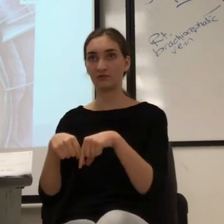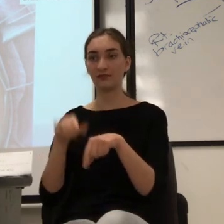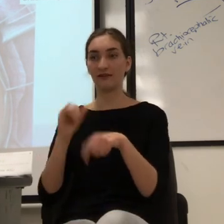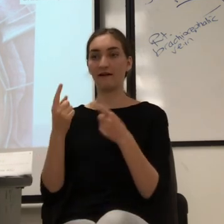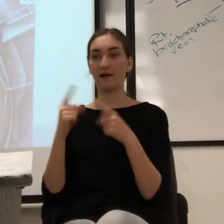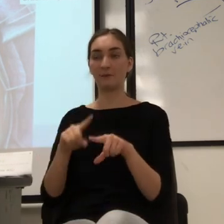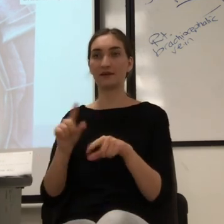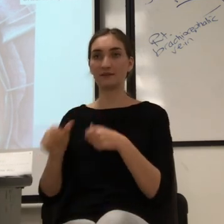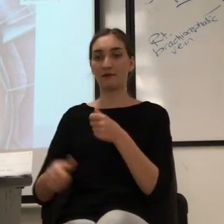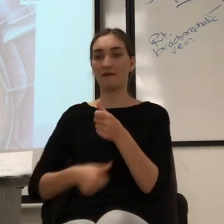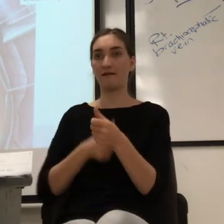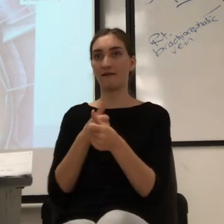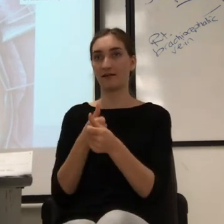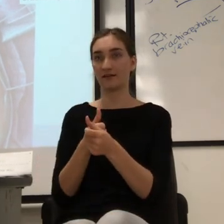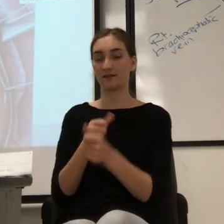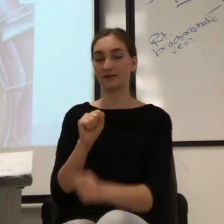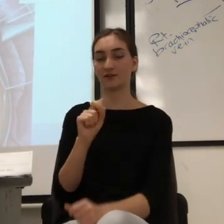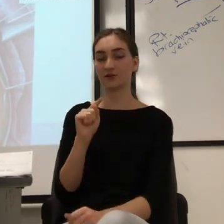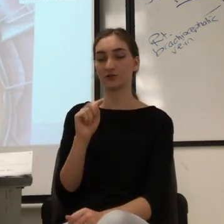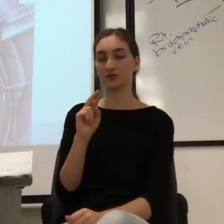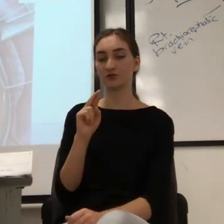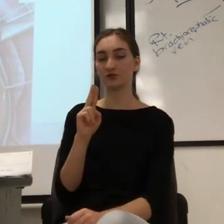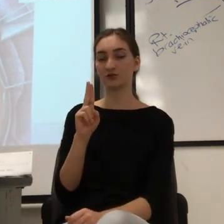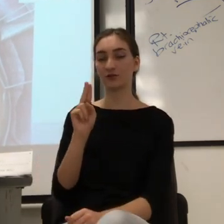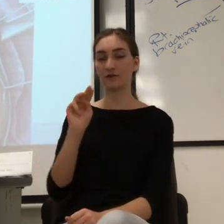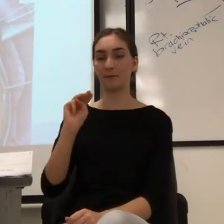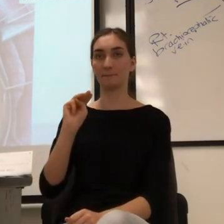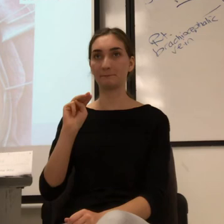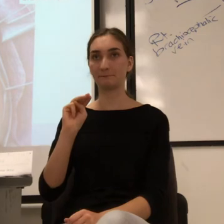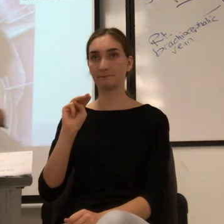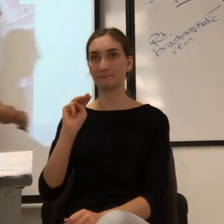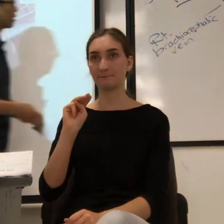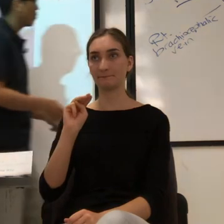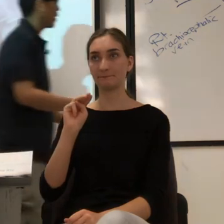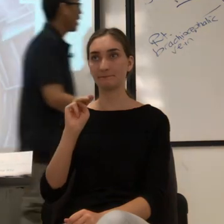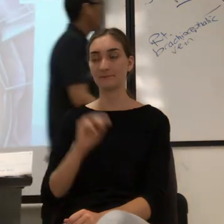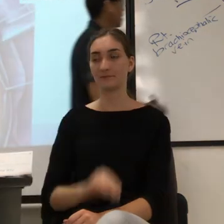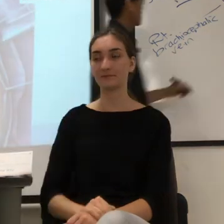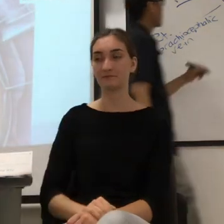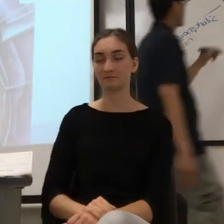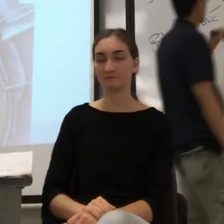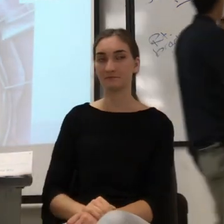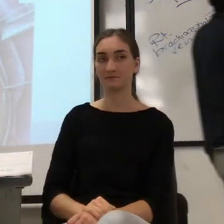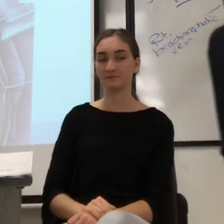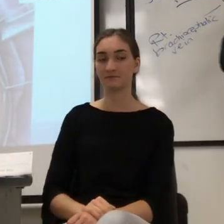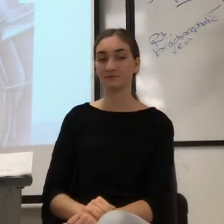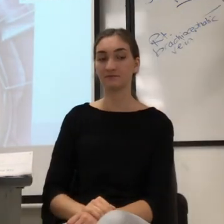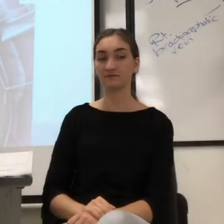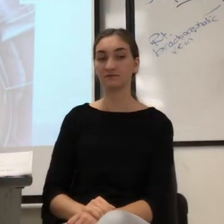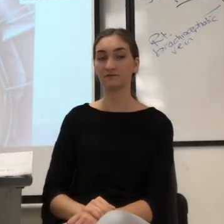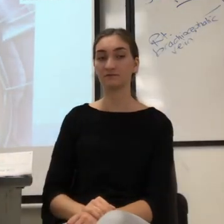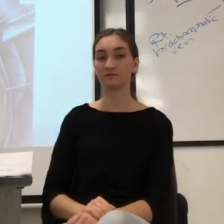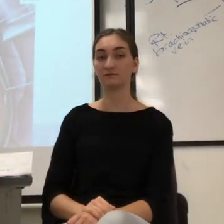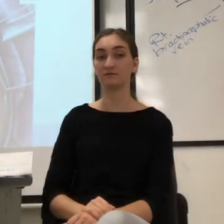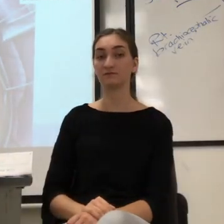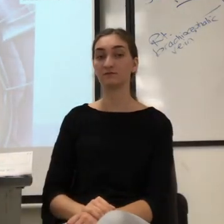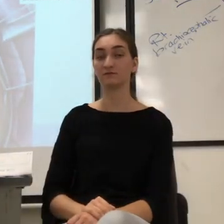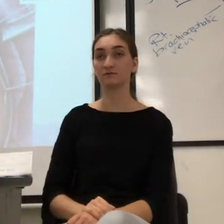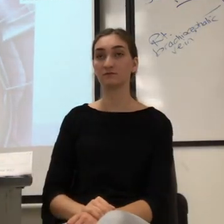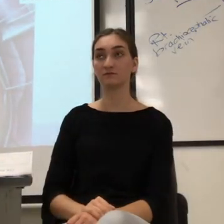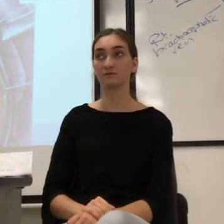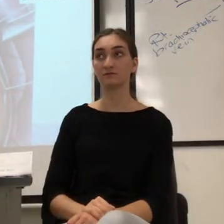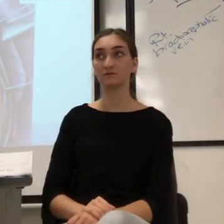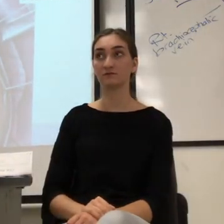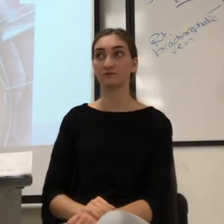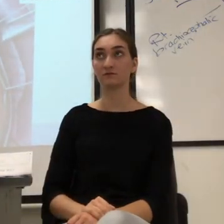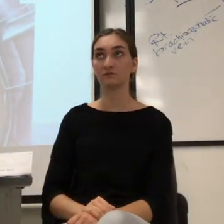joints. Okay, now the sternum's not here, so I don't know that. This merge,